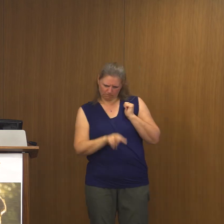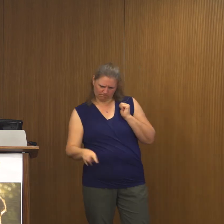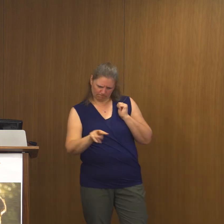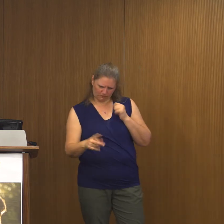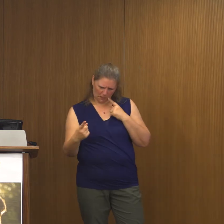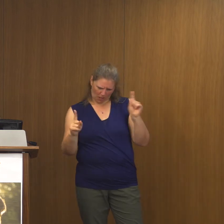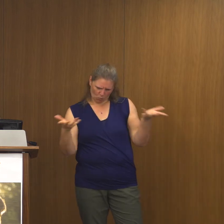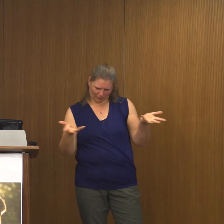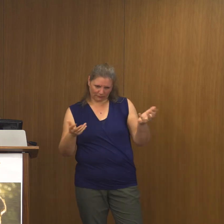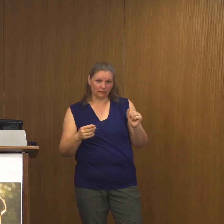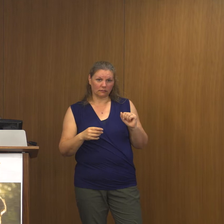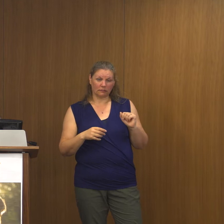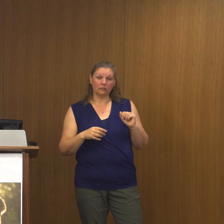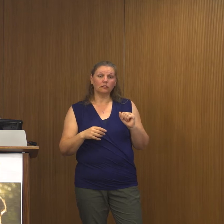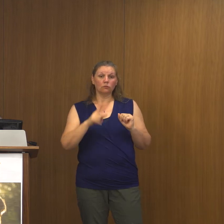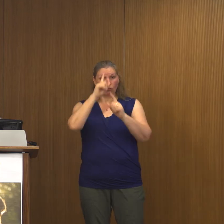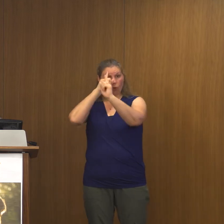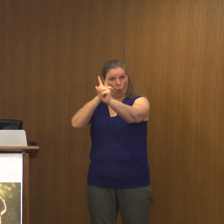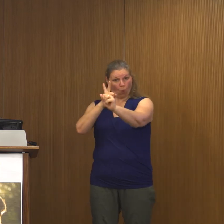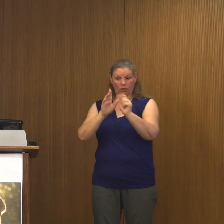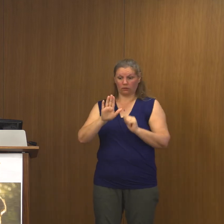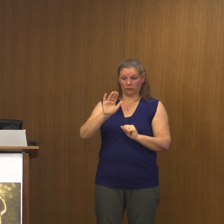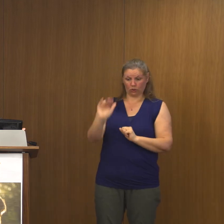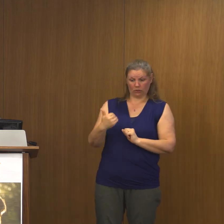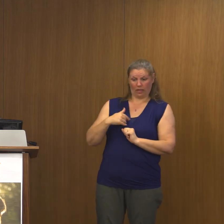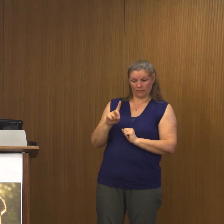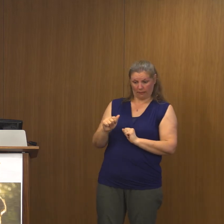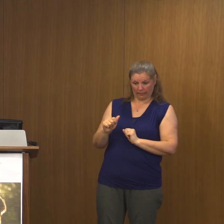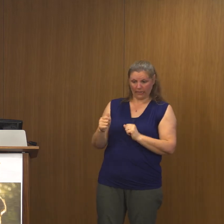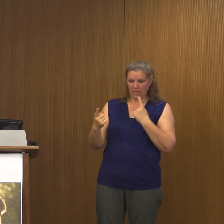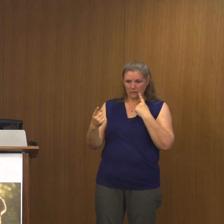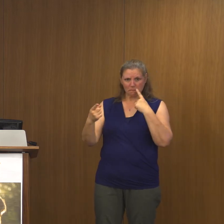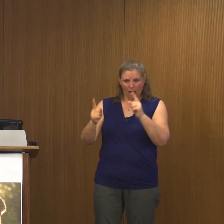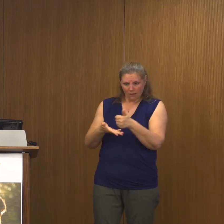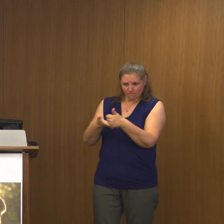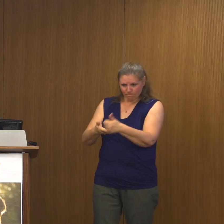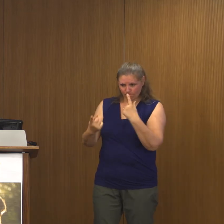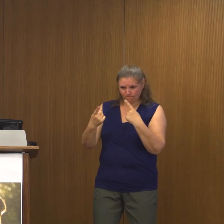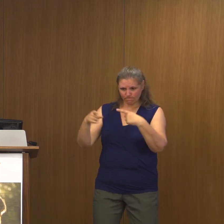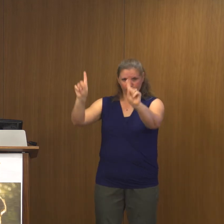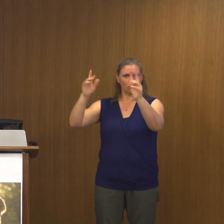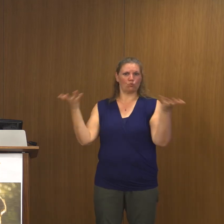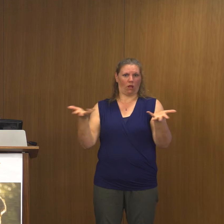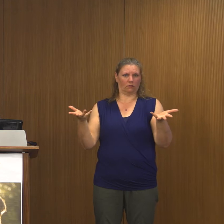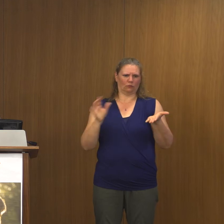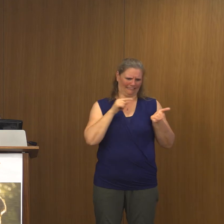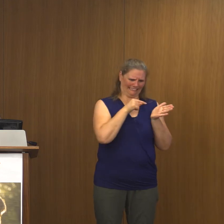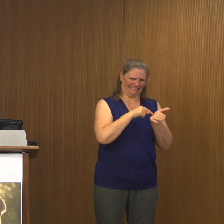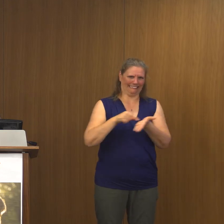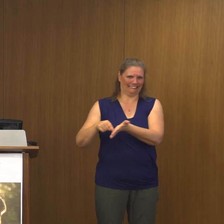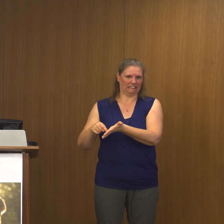right? If we do want to promote the rights of children with disabilities, what works? What can we do to make sure it happens?